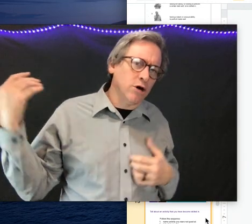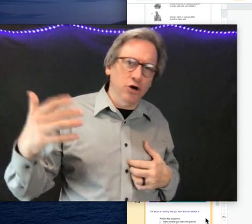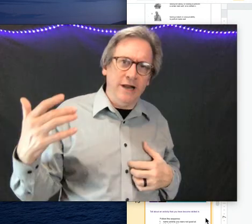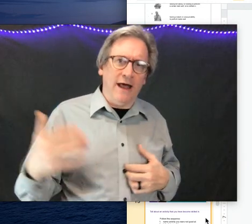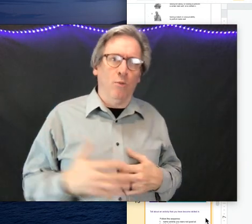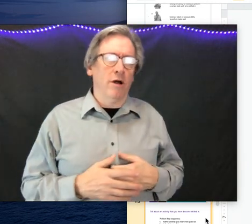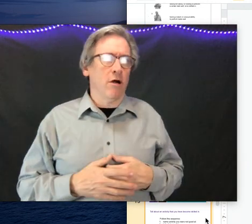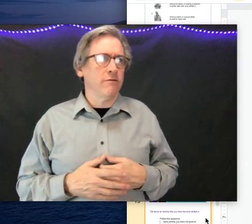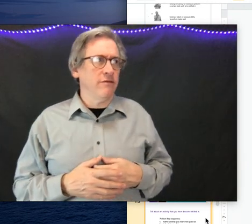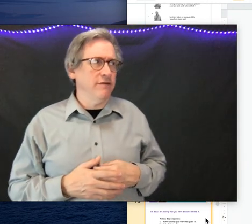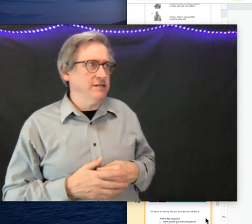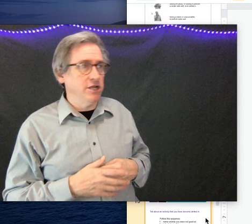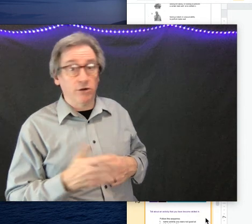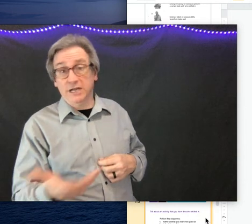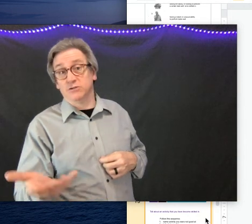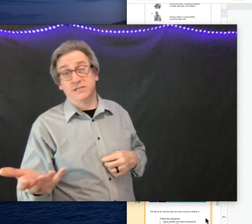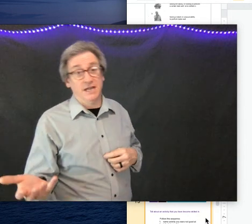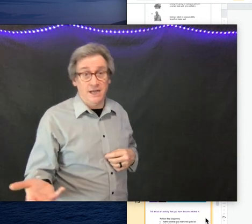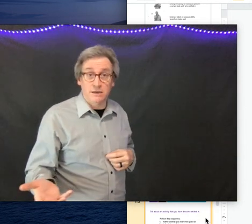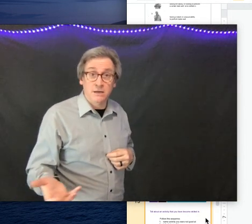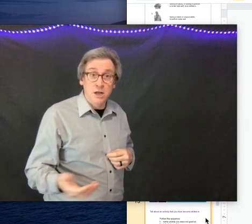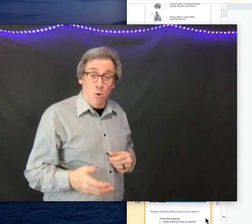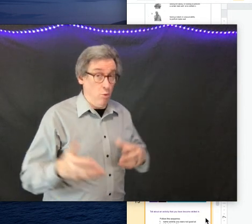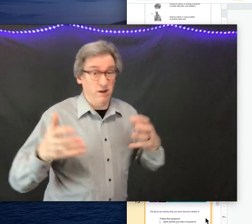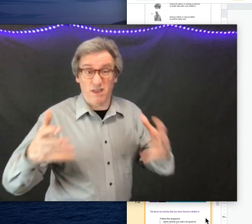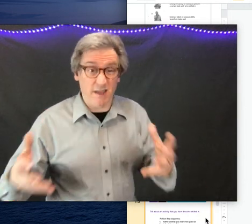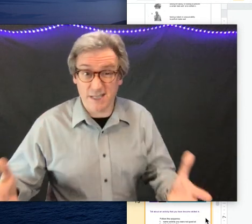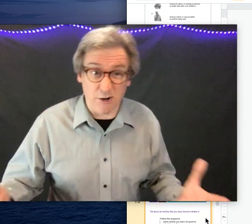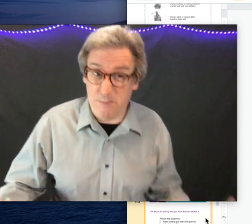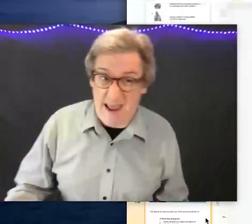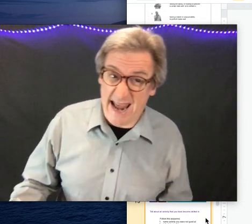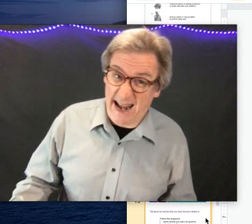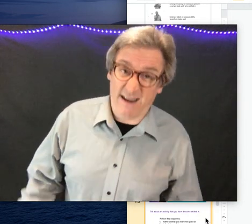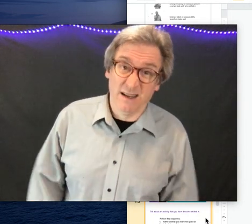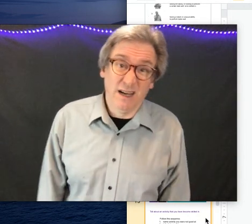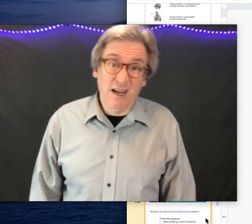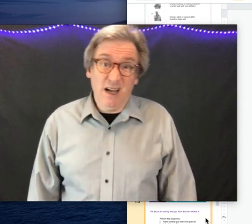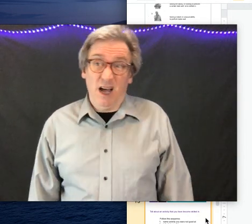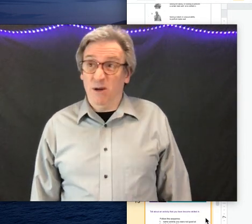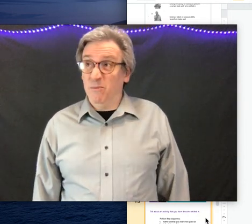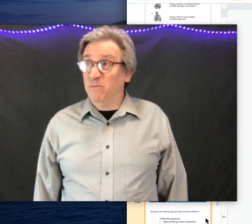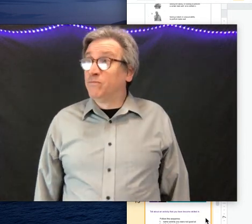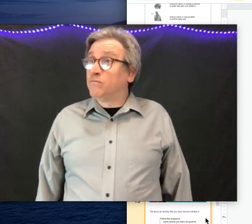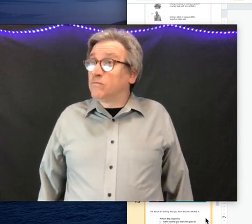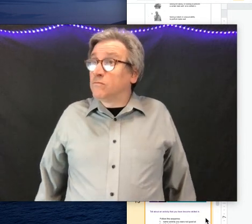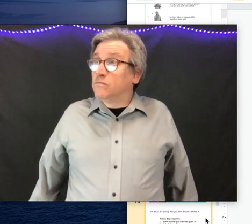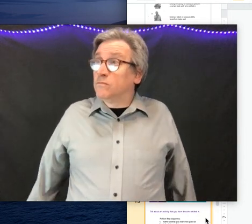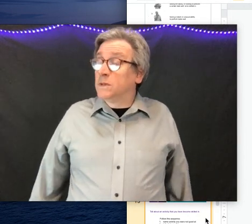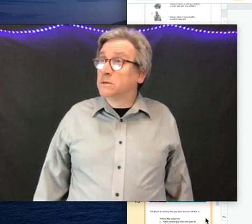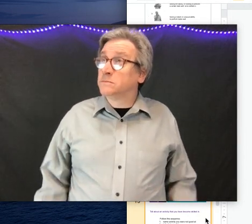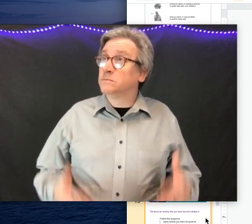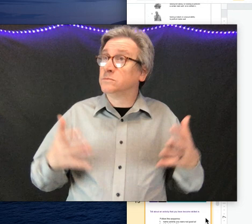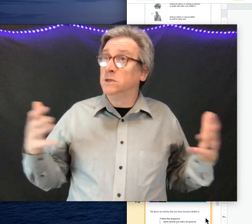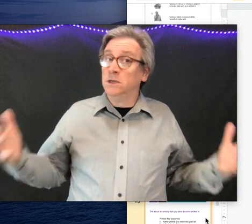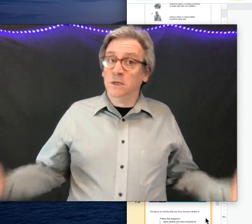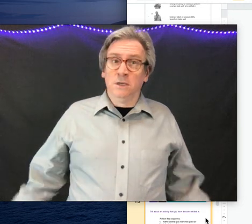that you're good at? What are the things that you're interested in? What are the things that you're bad at?